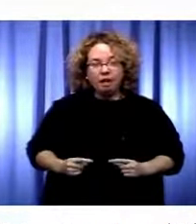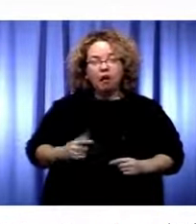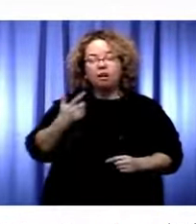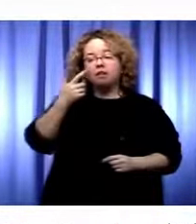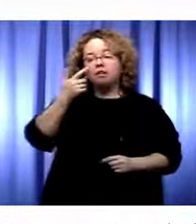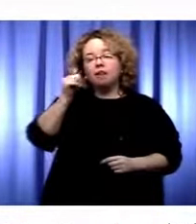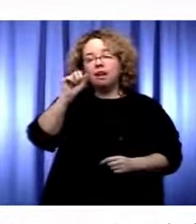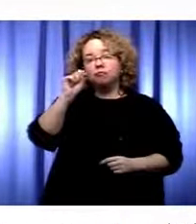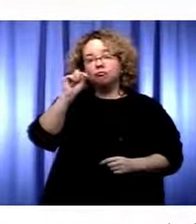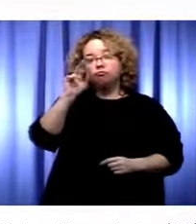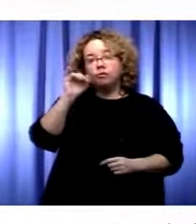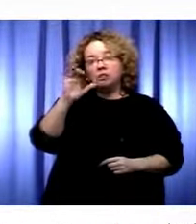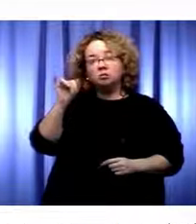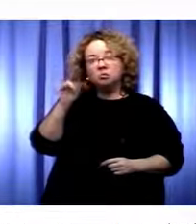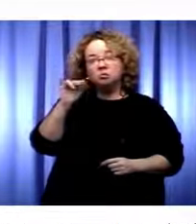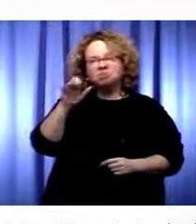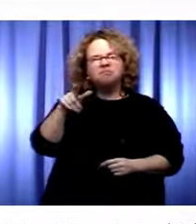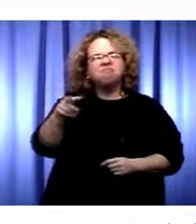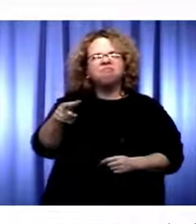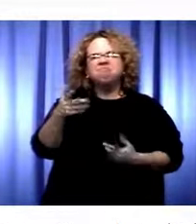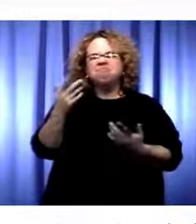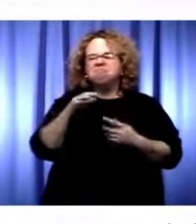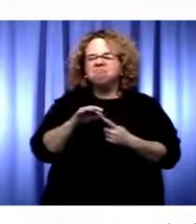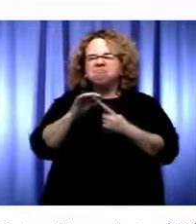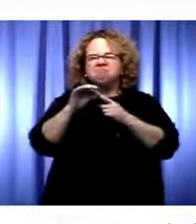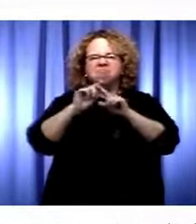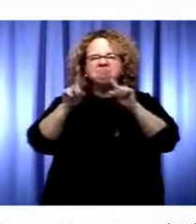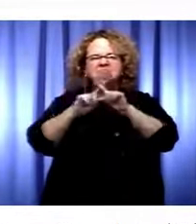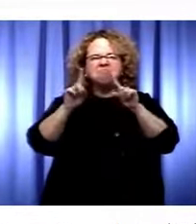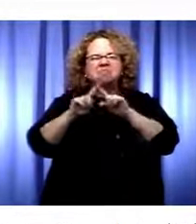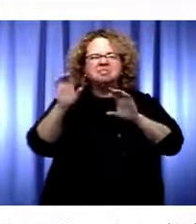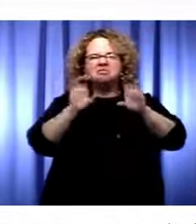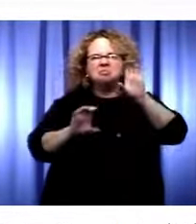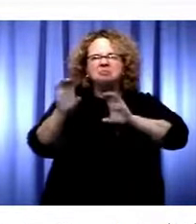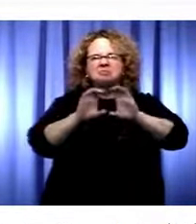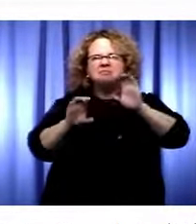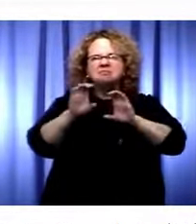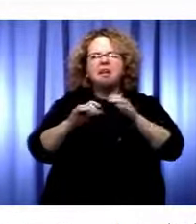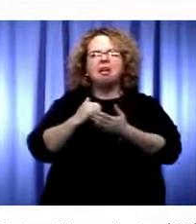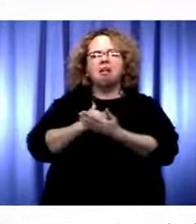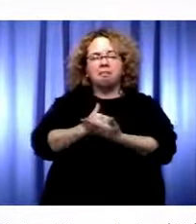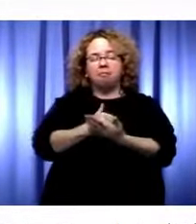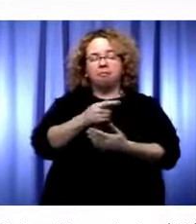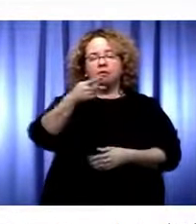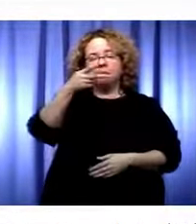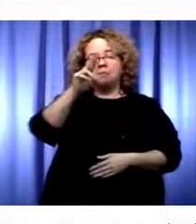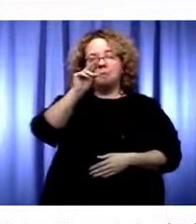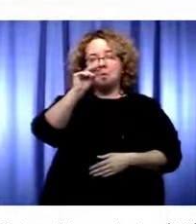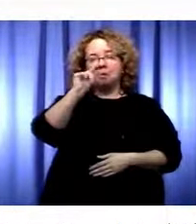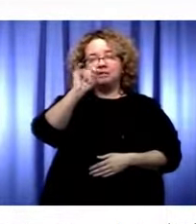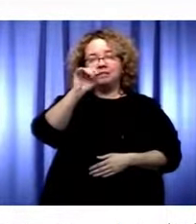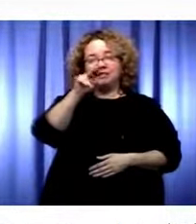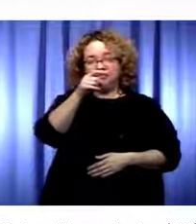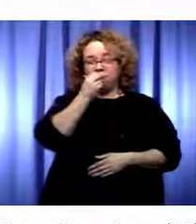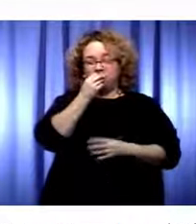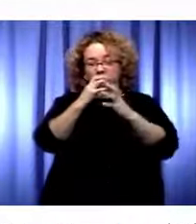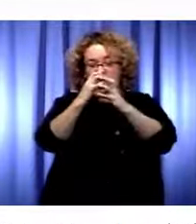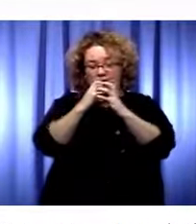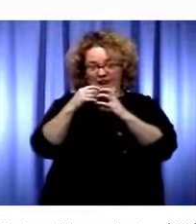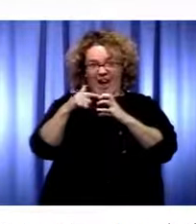gastrointestinal tract and arrives in the stomach begins to excrete gastric juices to help